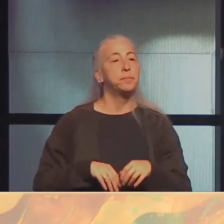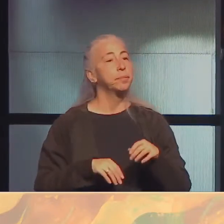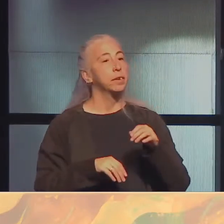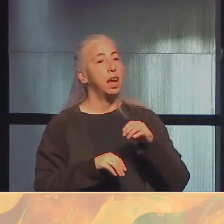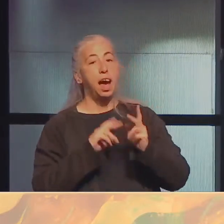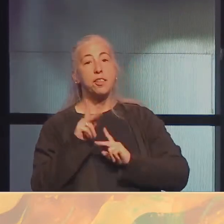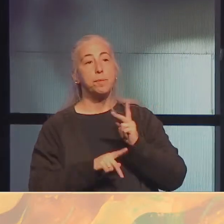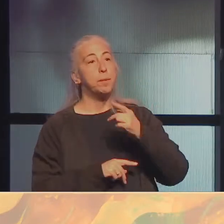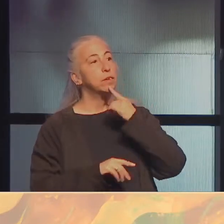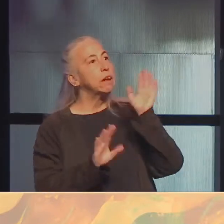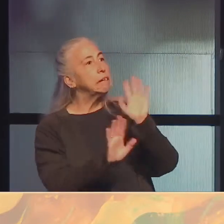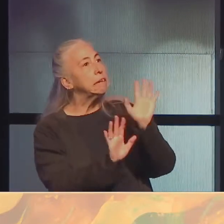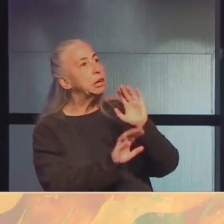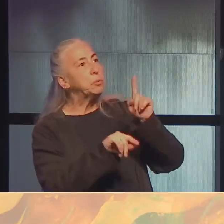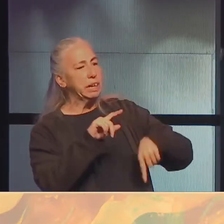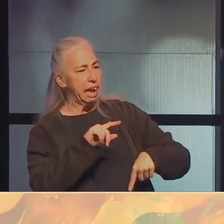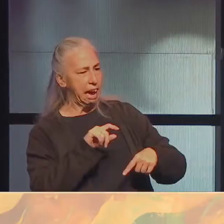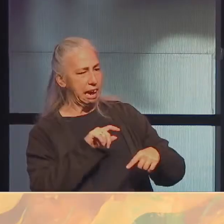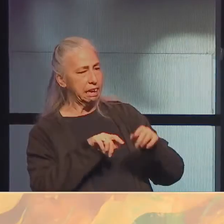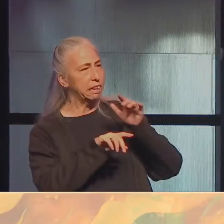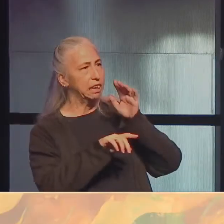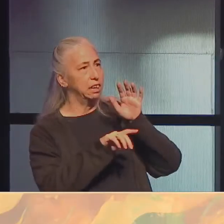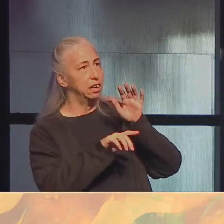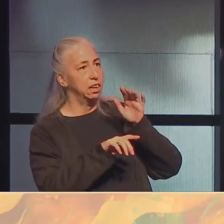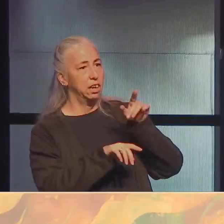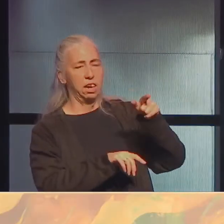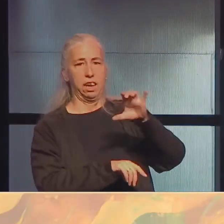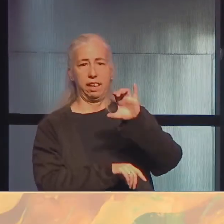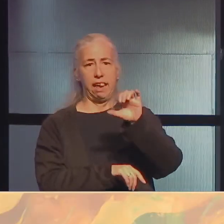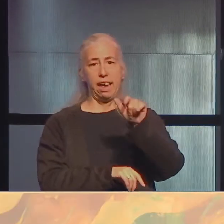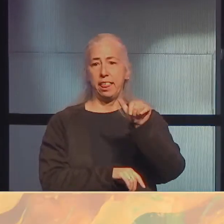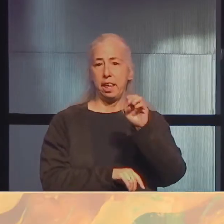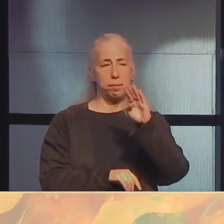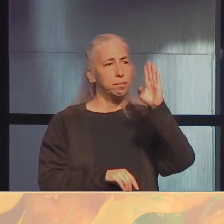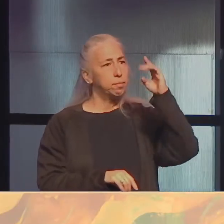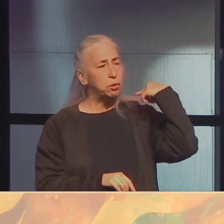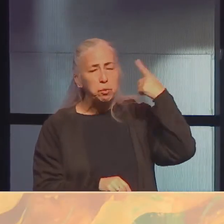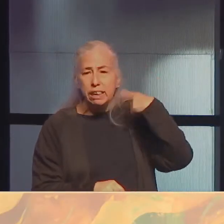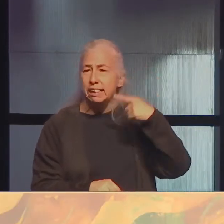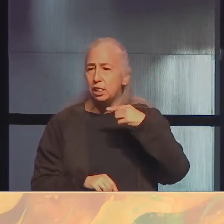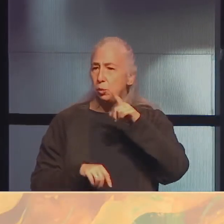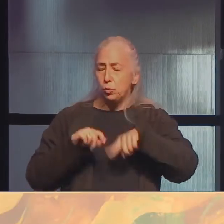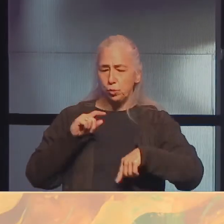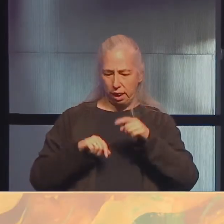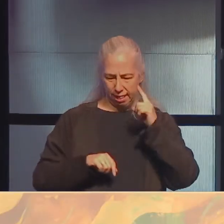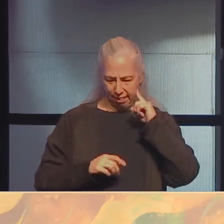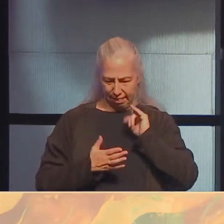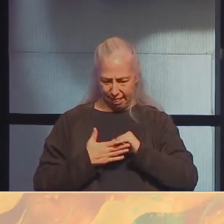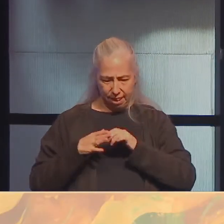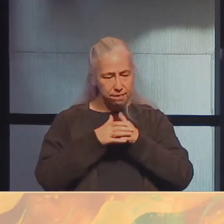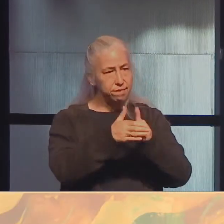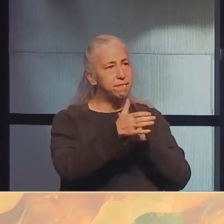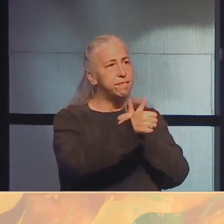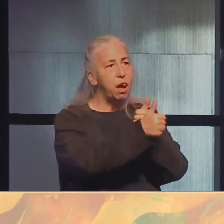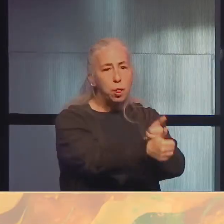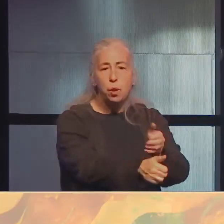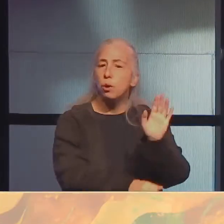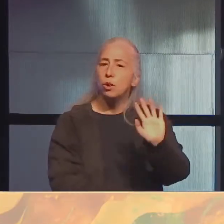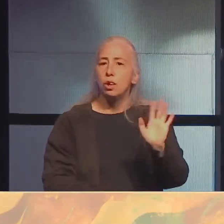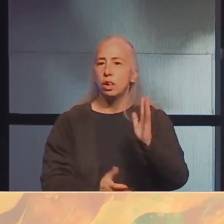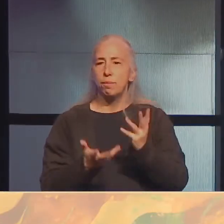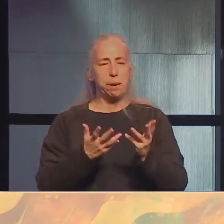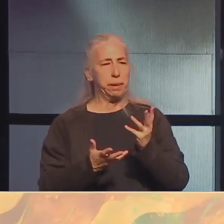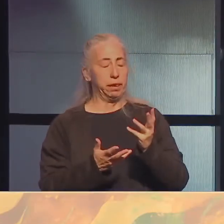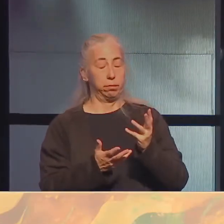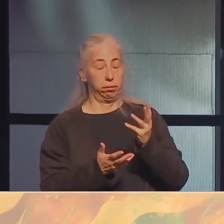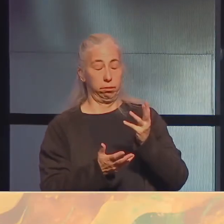said, we're not able to go up against these people. Caleb's insane. He's nuts. He's screwed. Don't listen to him. He's had some bad porridge. I don't know.